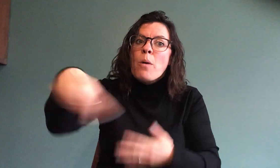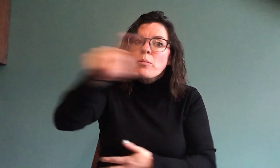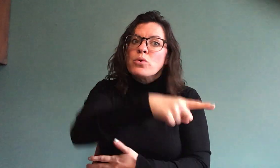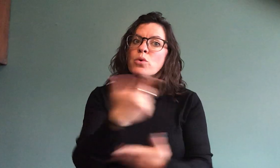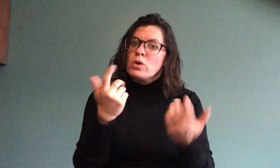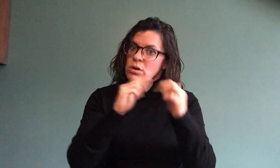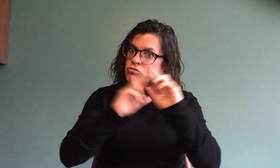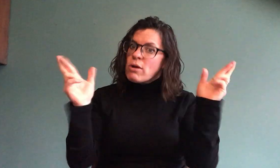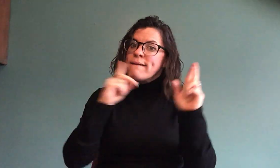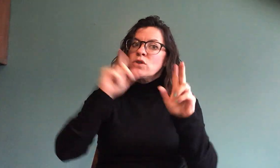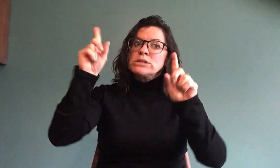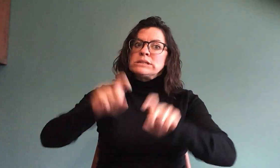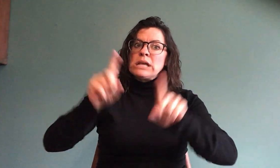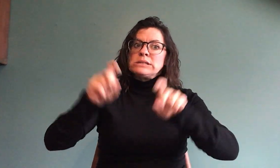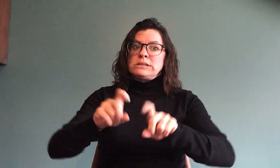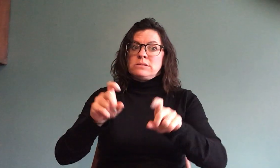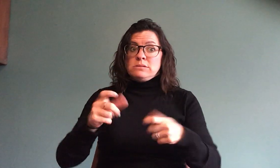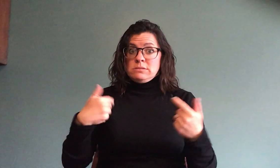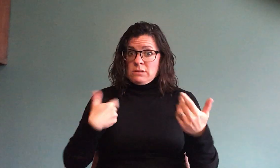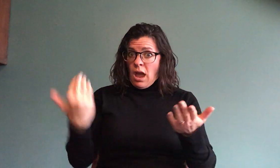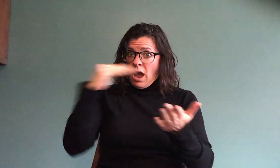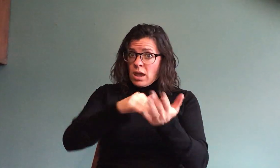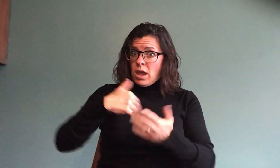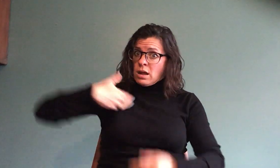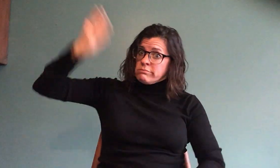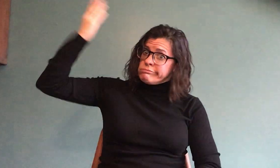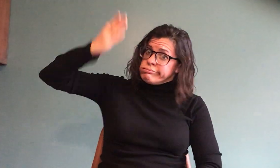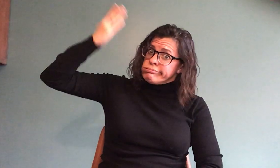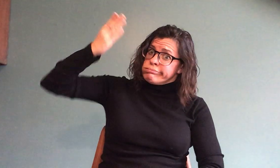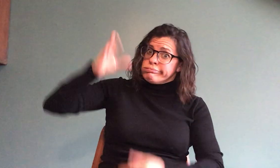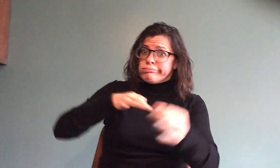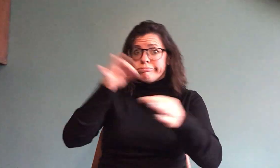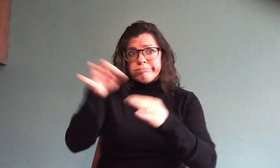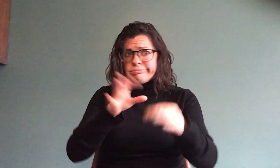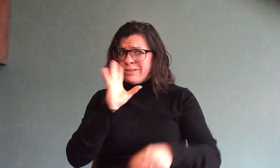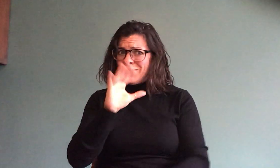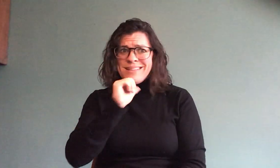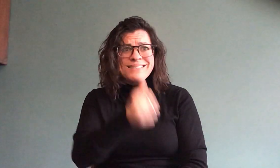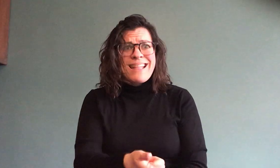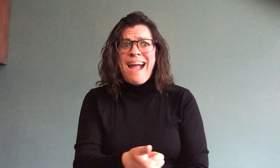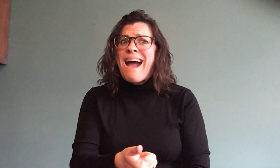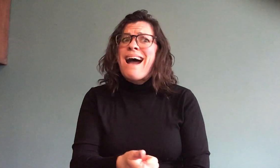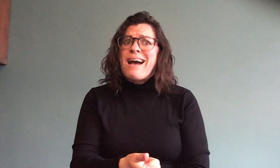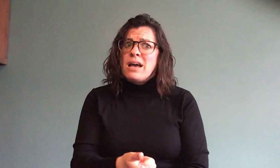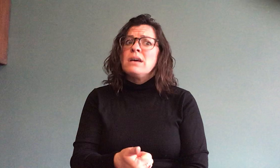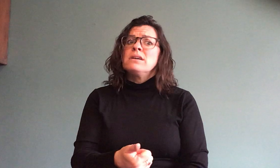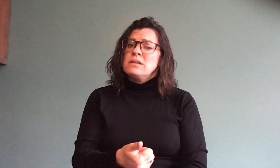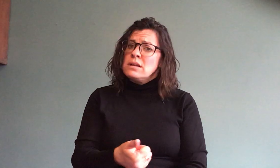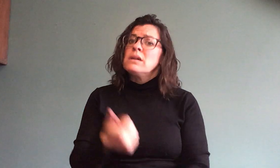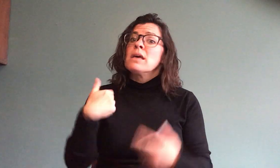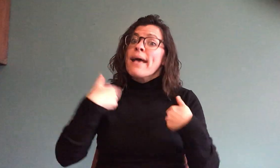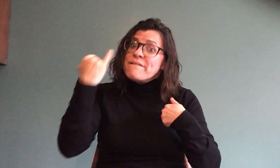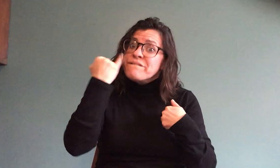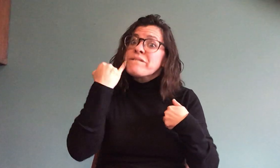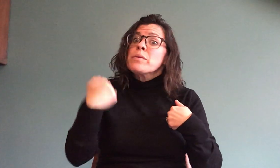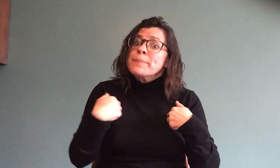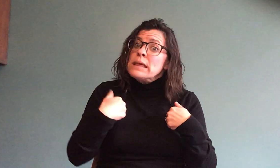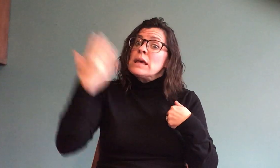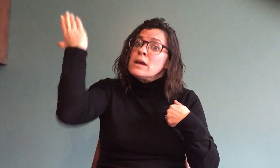That's why I did this. All right? I need you to pay attention. If I come again and decide that you're not paying attention, well, maybe we'll